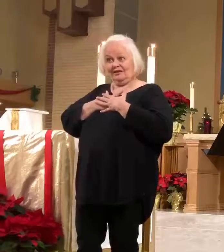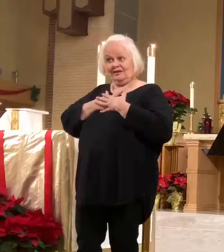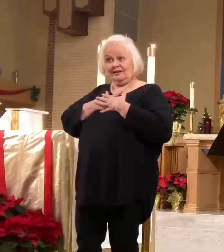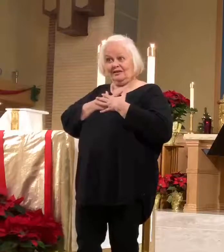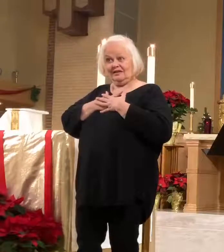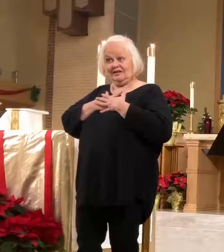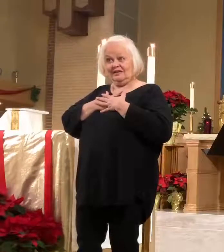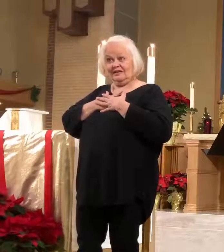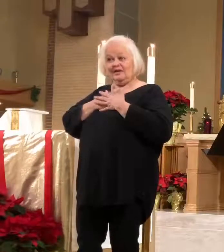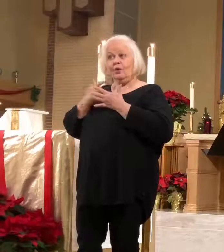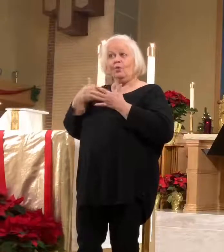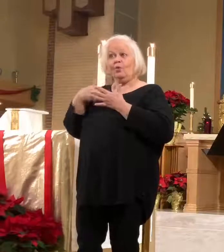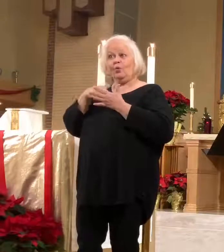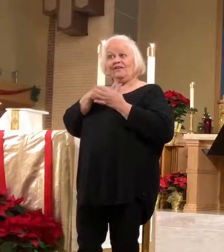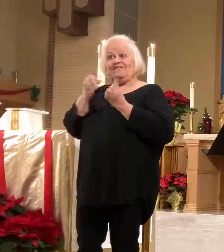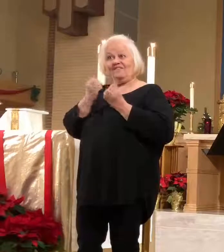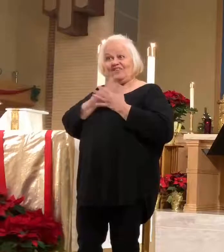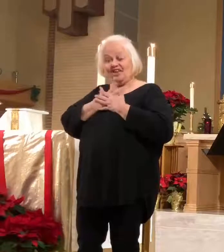Out of fear.